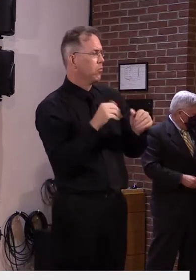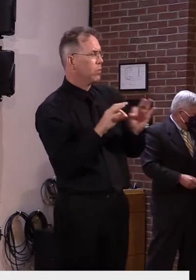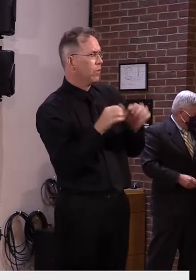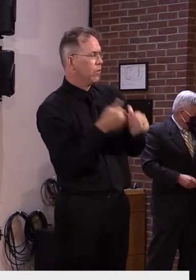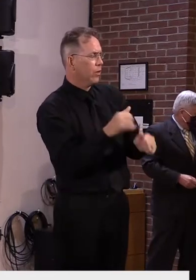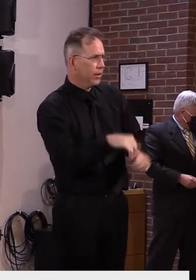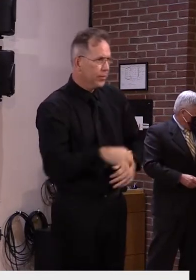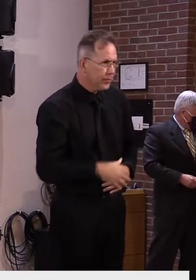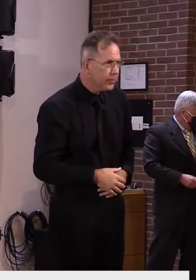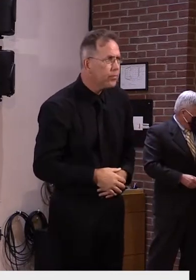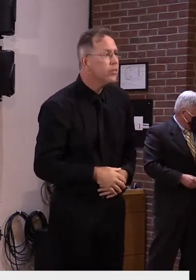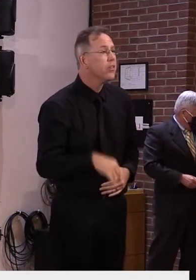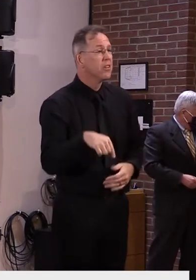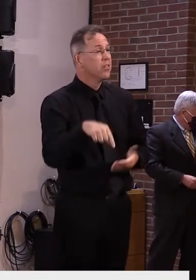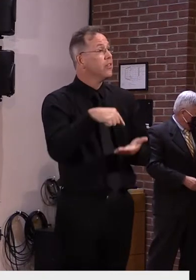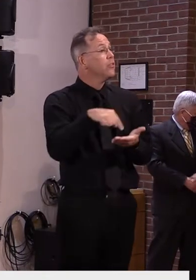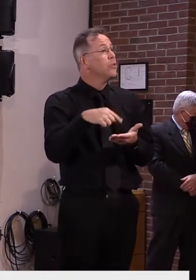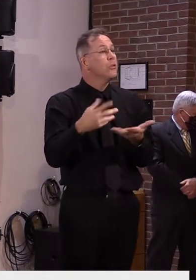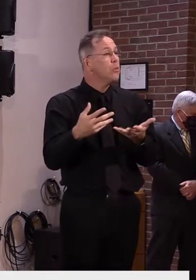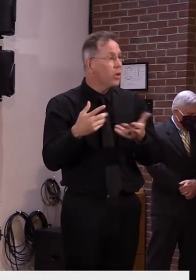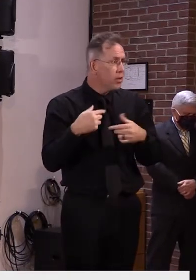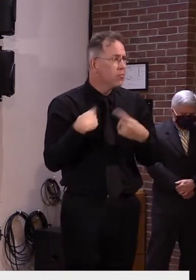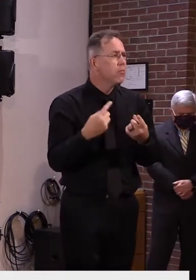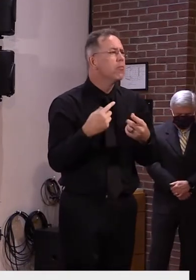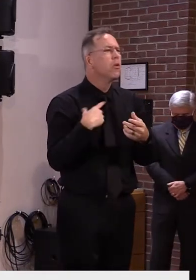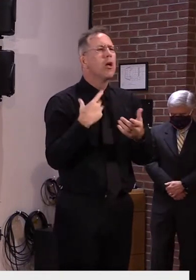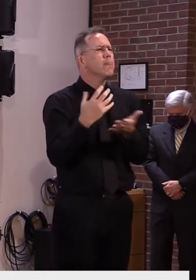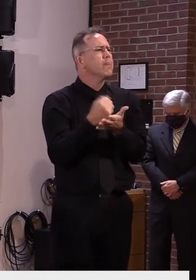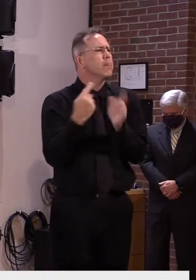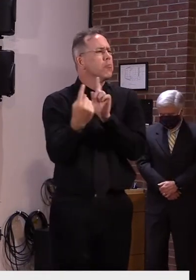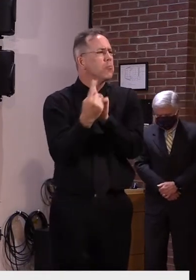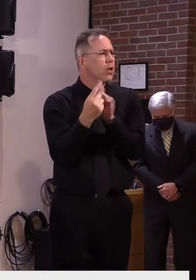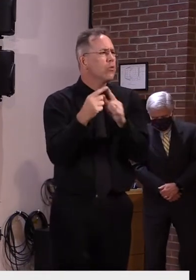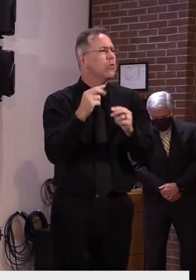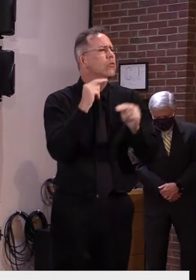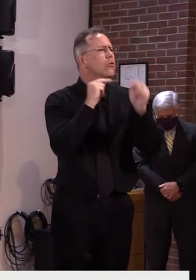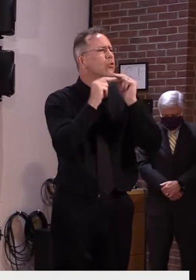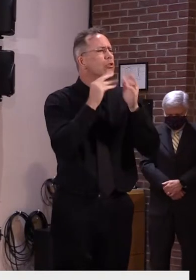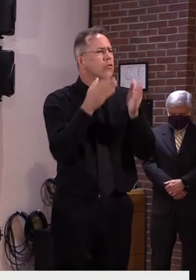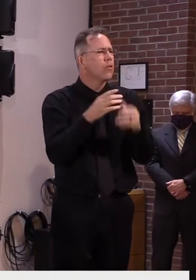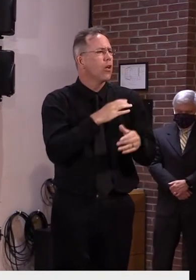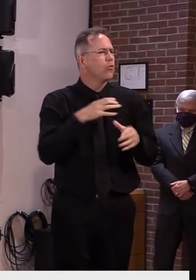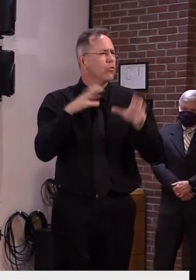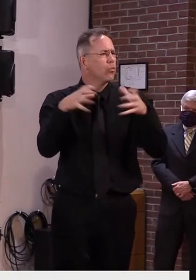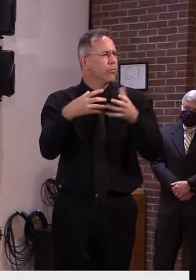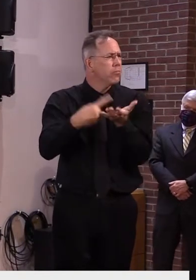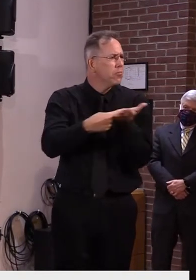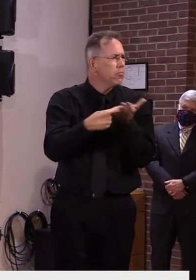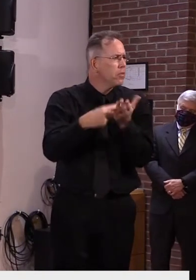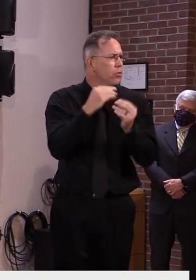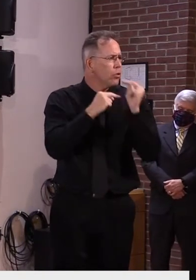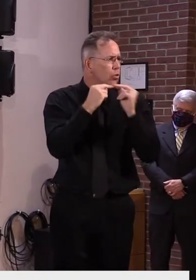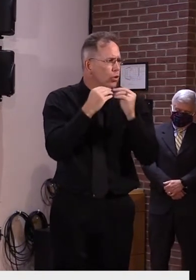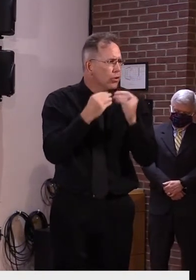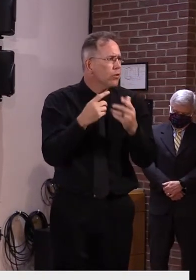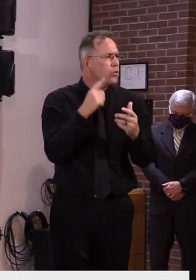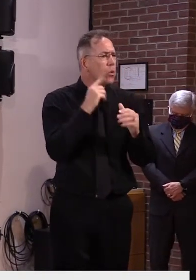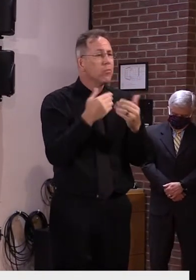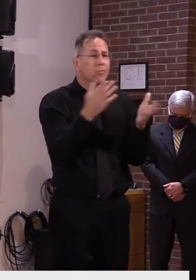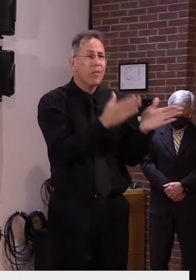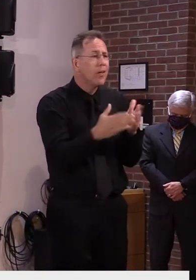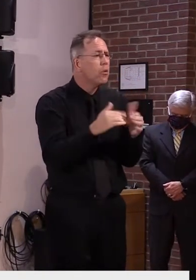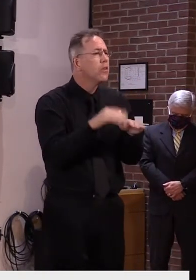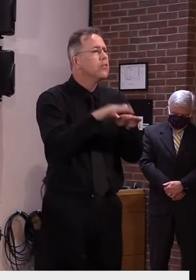This week, I met with members of our school nutrition association. Under step three, schools may begin to use their cafeterias